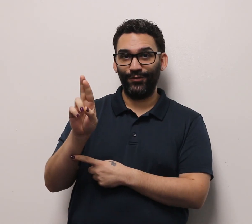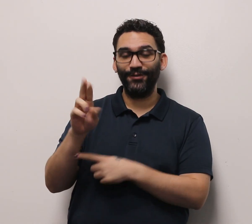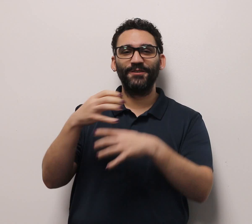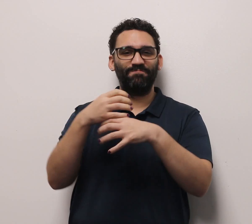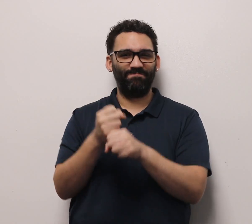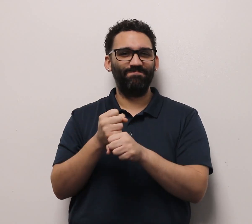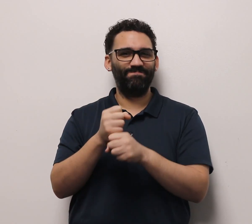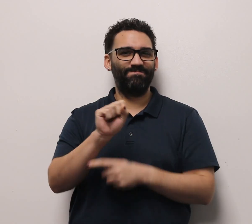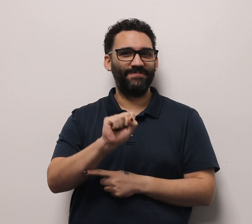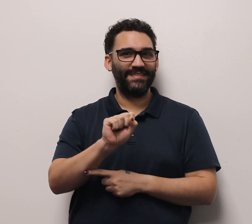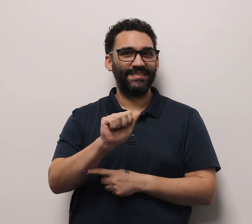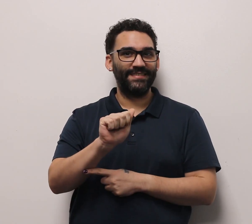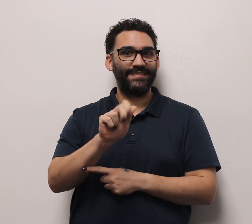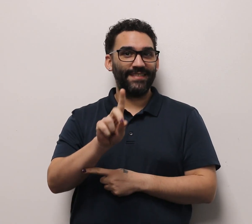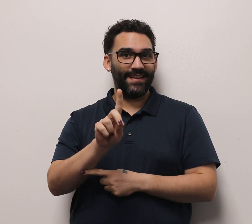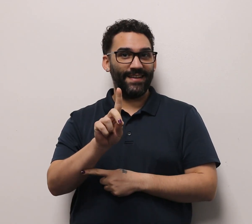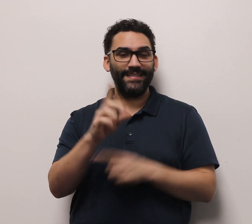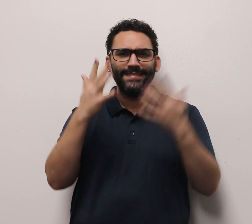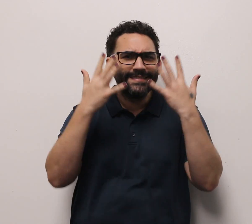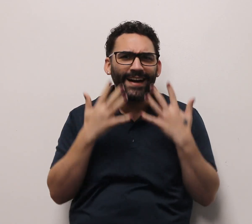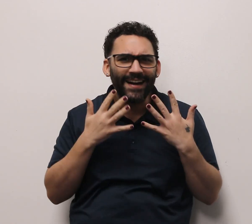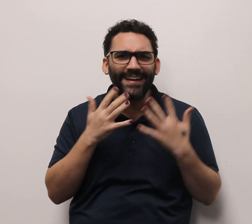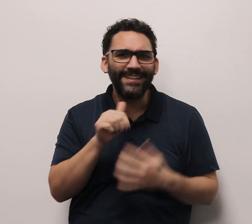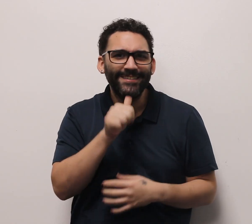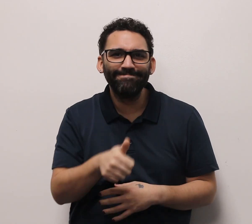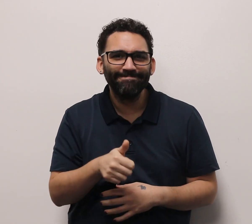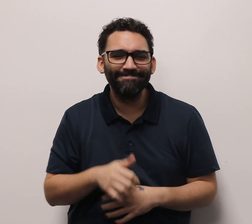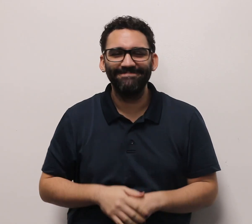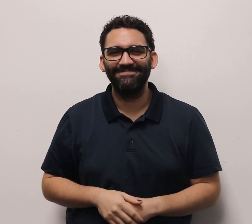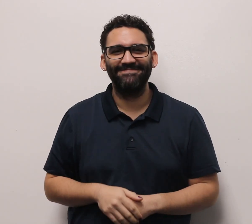short. Now, let us get started.